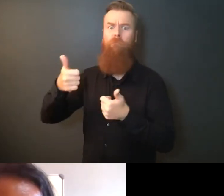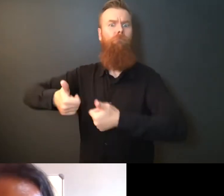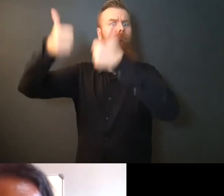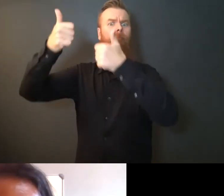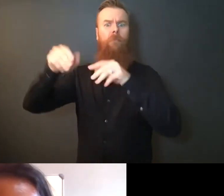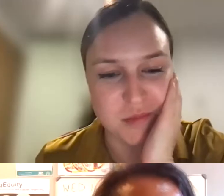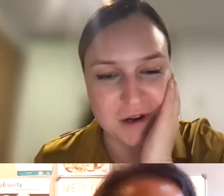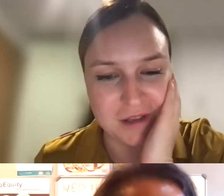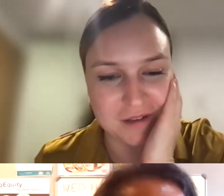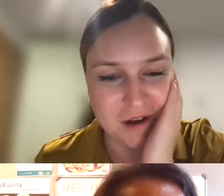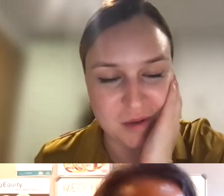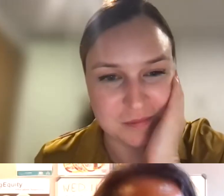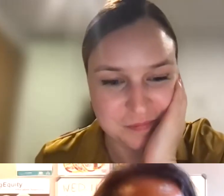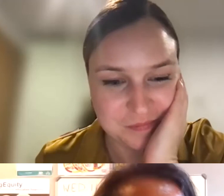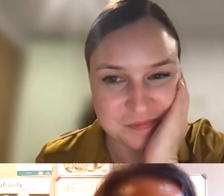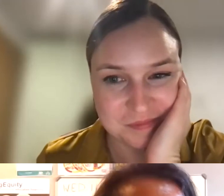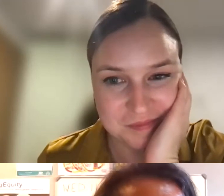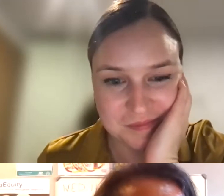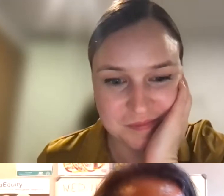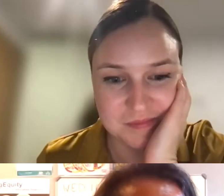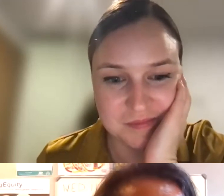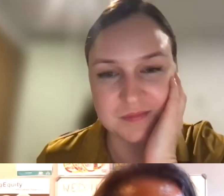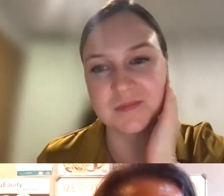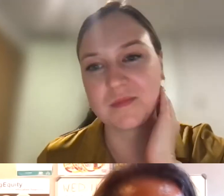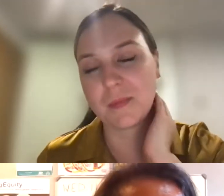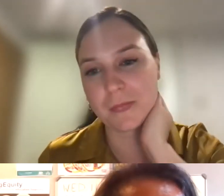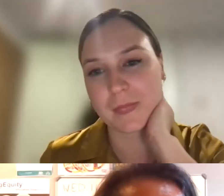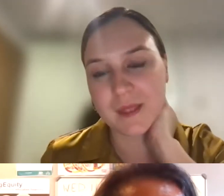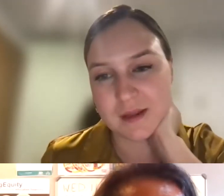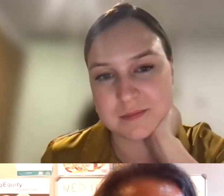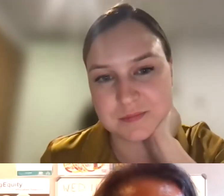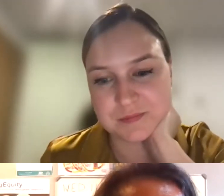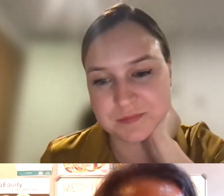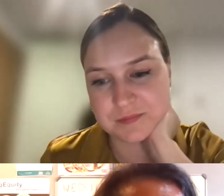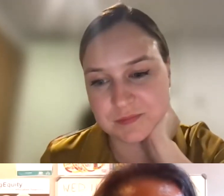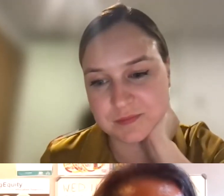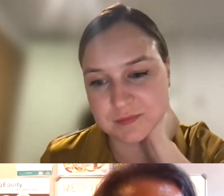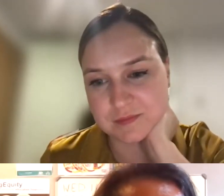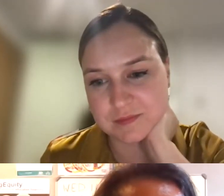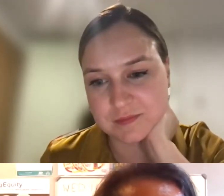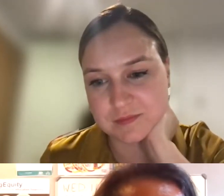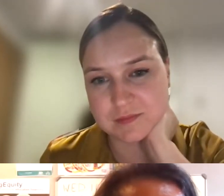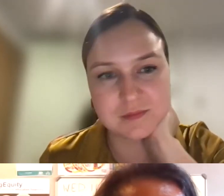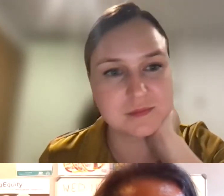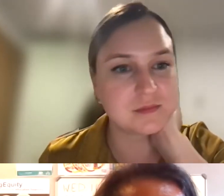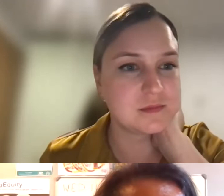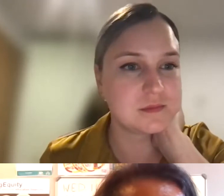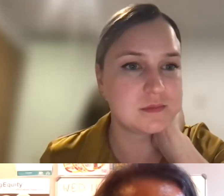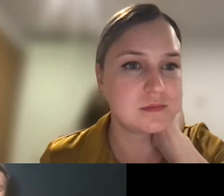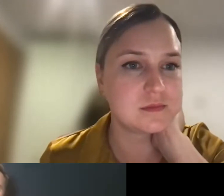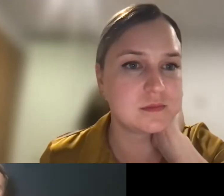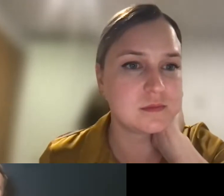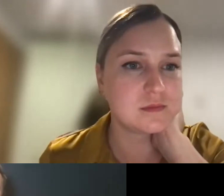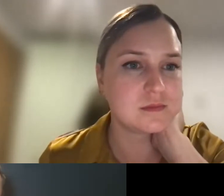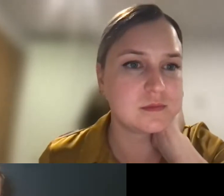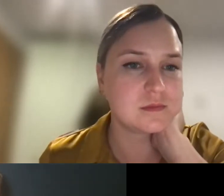you. Sorry, I know you have a burning comment. No, perfect. Thank you, colleagues. Thank you for the good conversation and the questions. Just to add from disability perspective, so